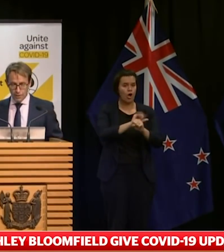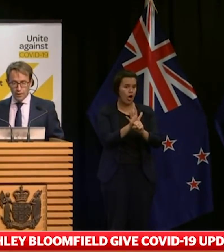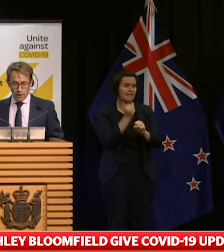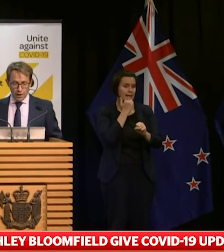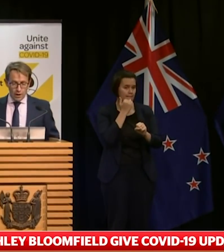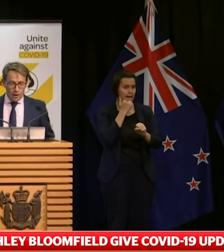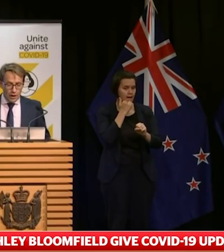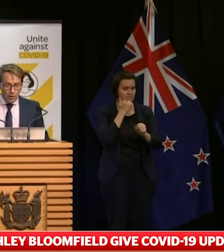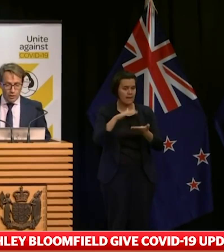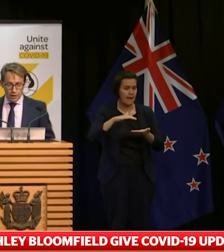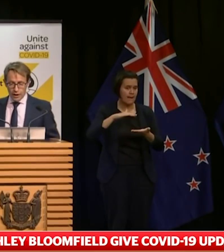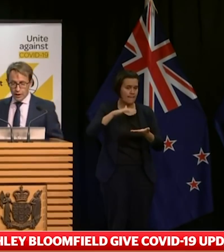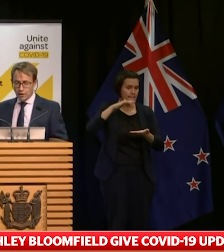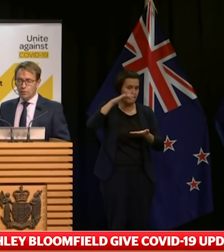Auckland.